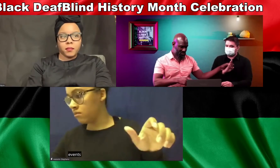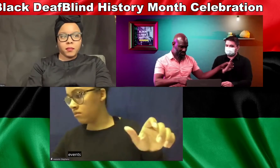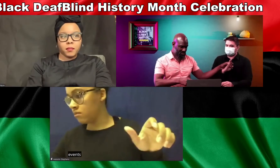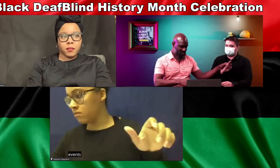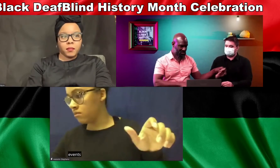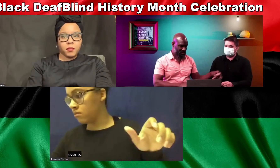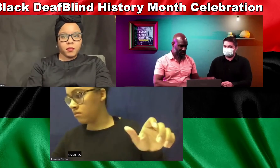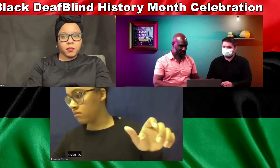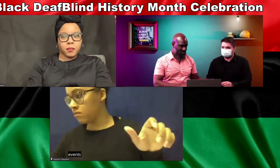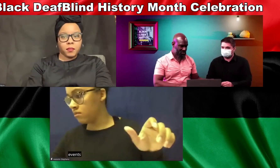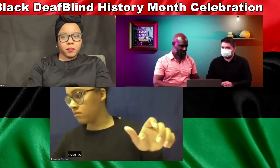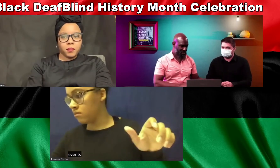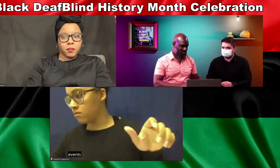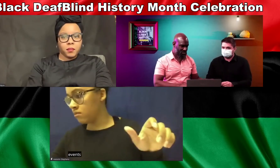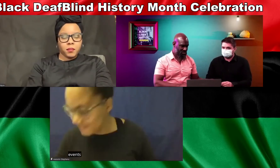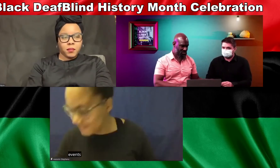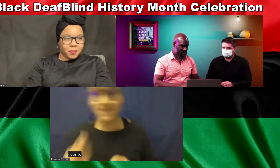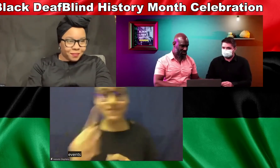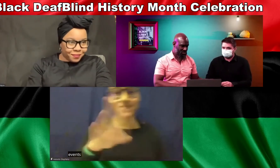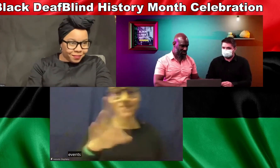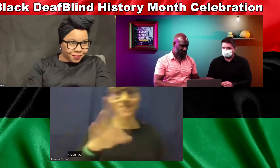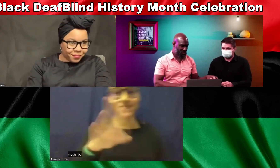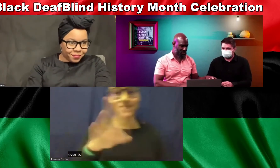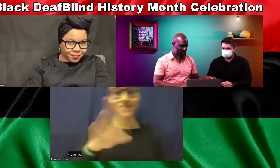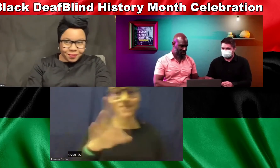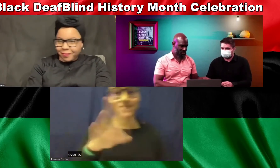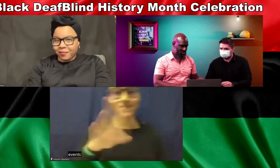And this is Autumn.